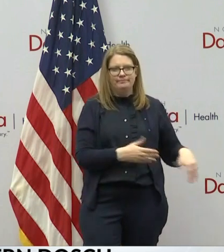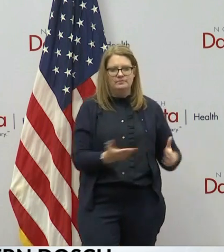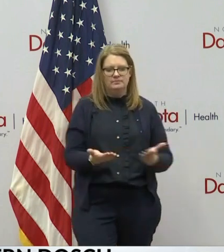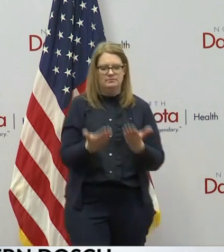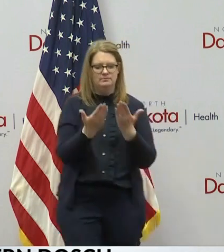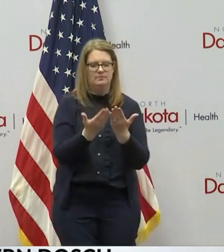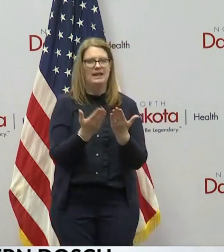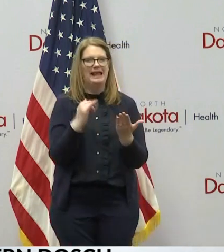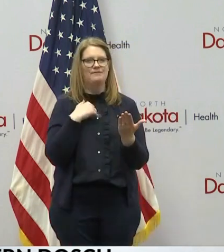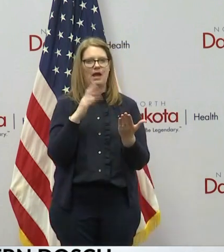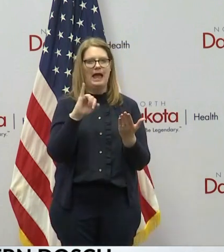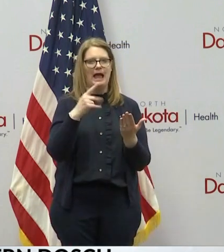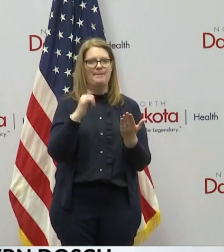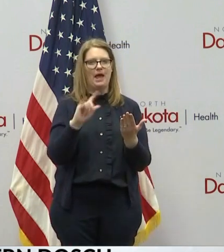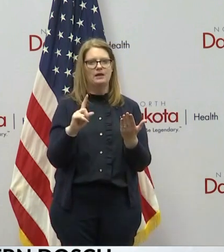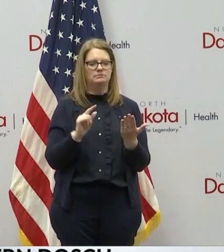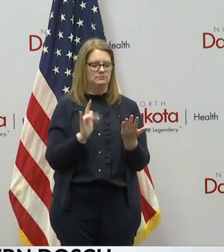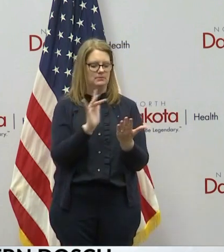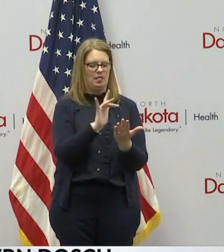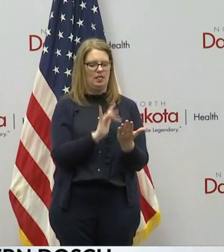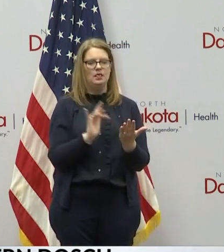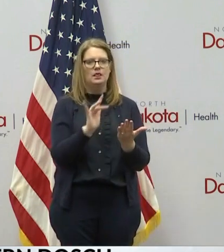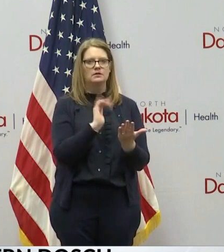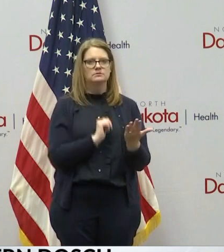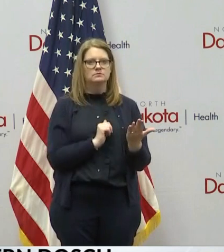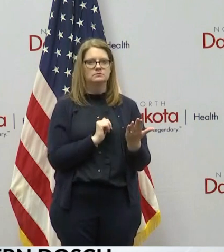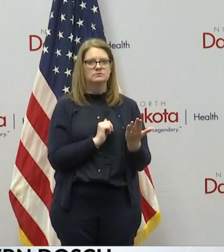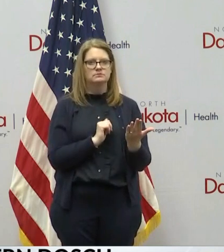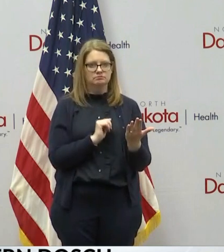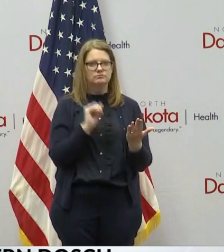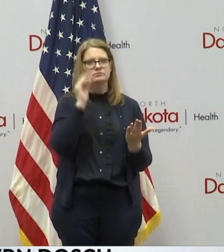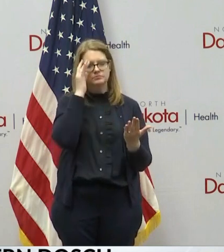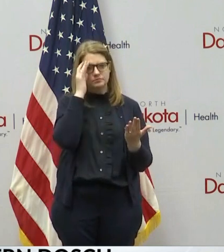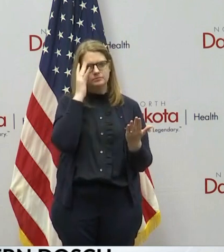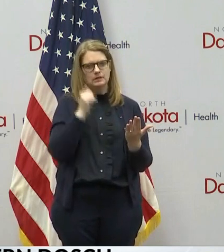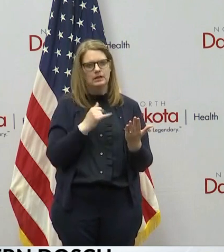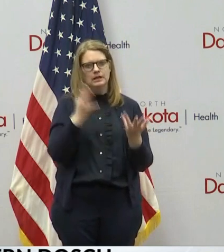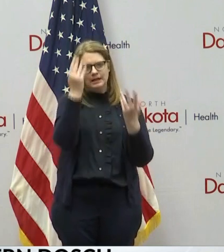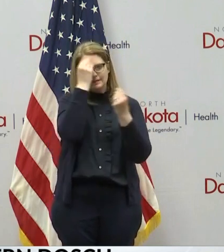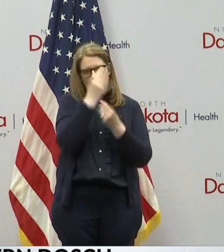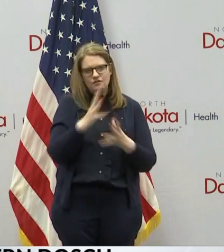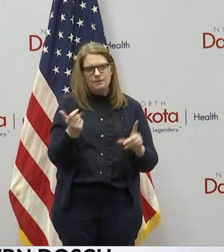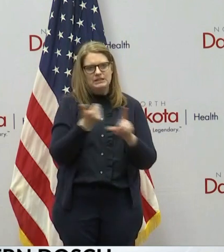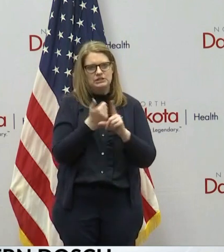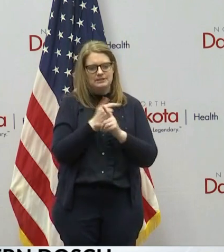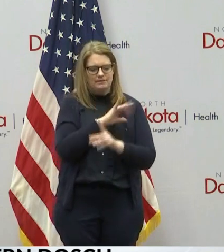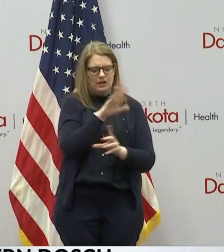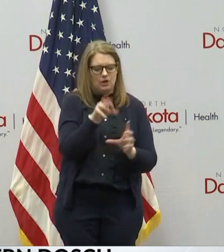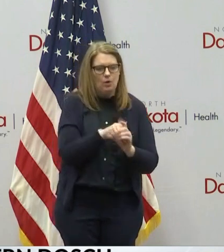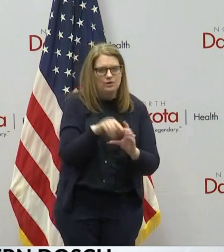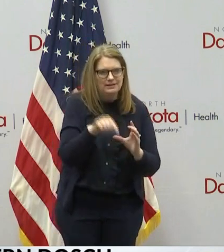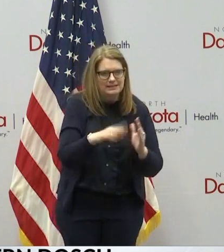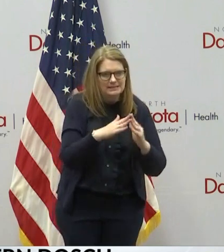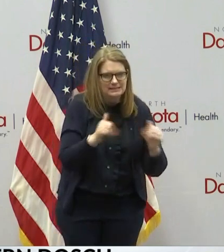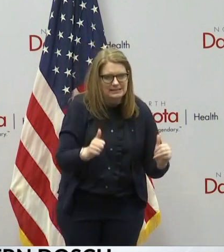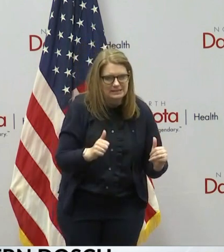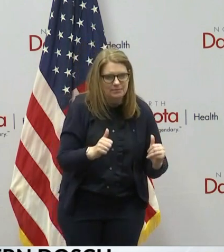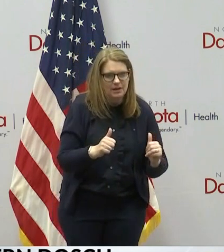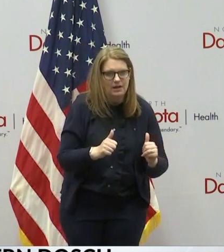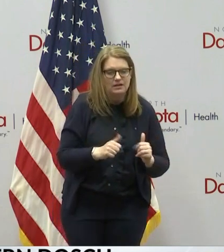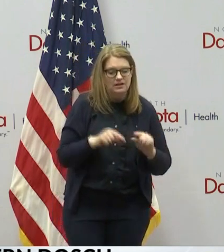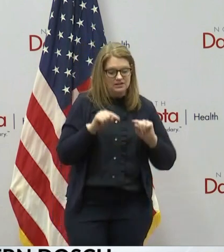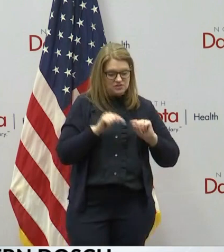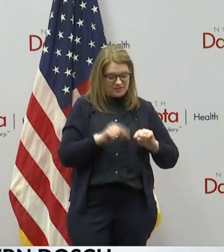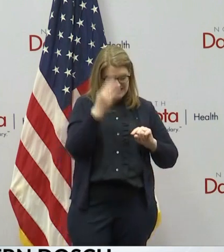have iPads. And that's how the system will be, the information will be entered into the system. That follows the specimen